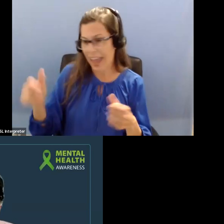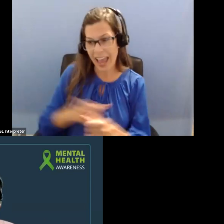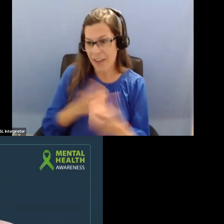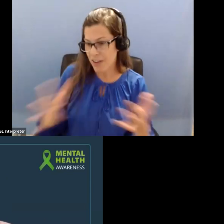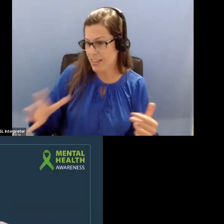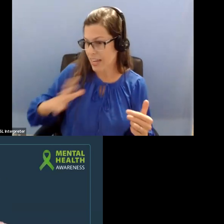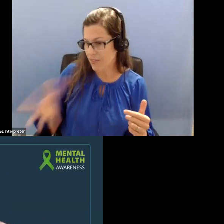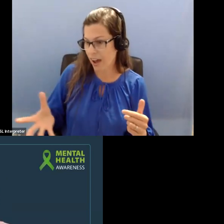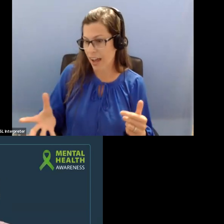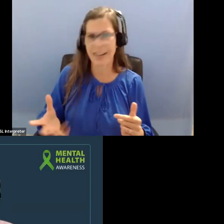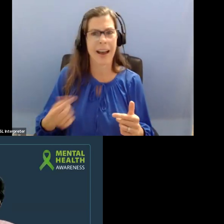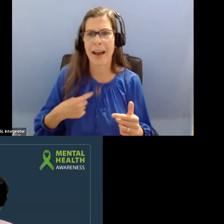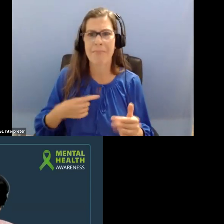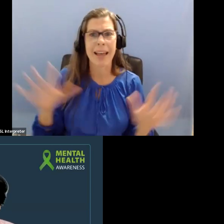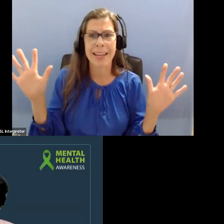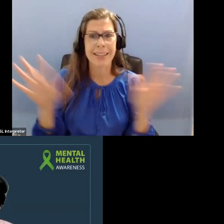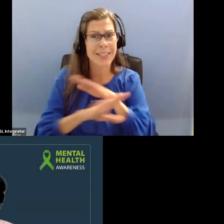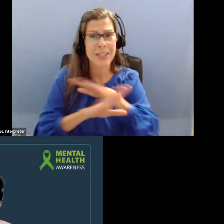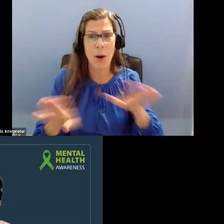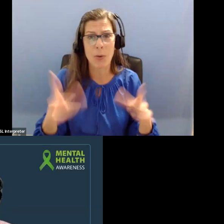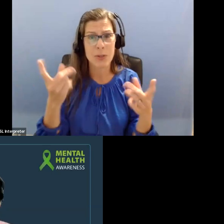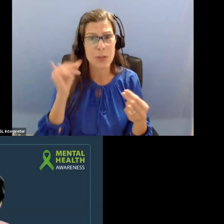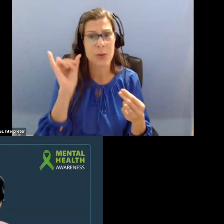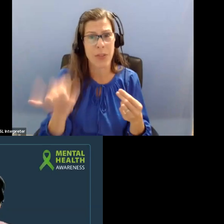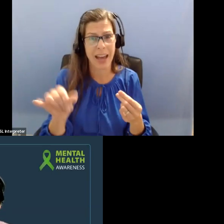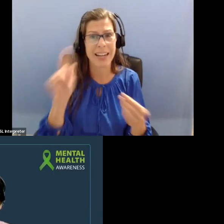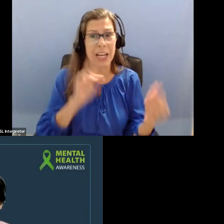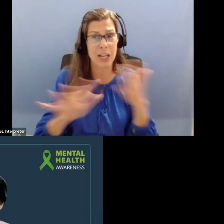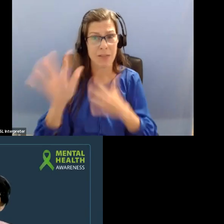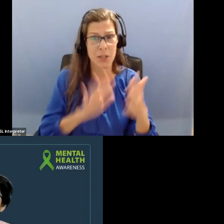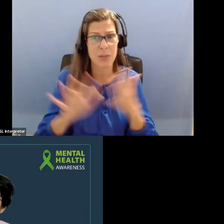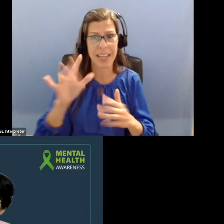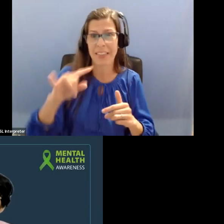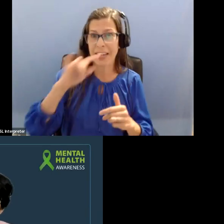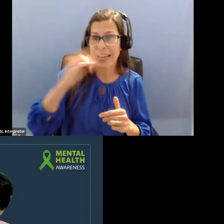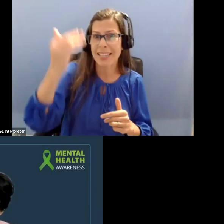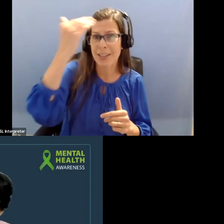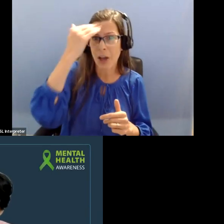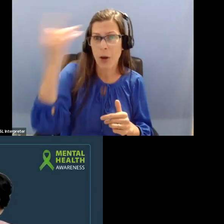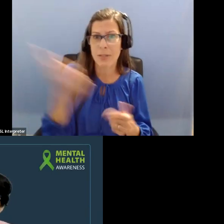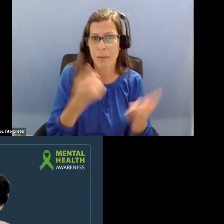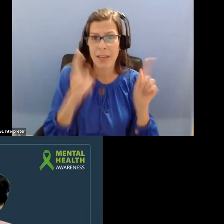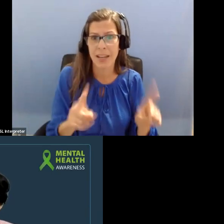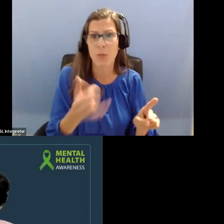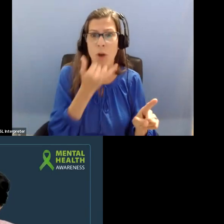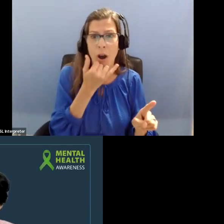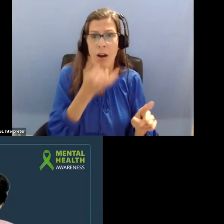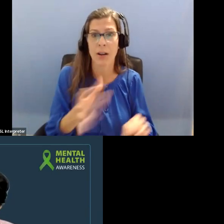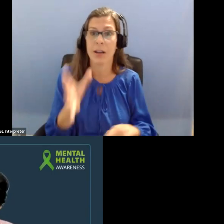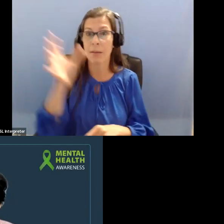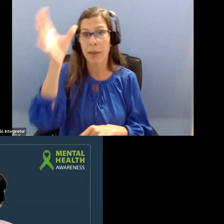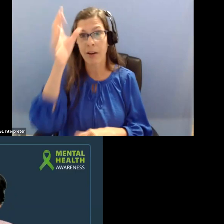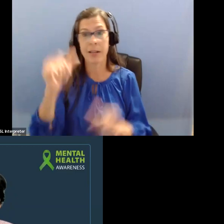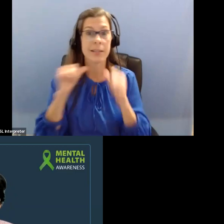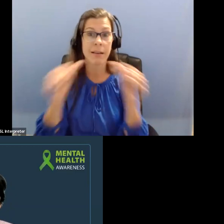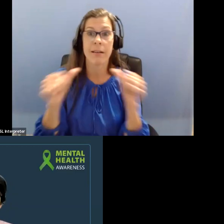don't do that. That confuses kids. So it's just like, yes, something is happening and, addressing